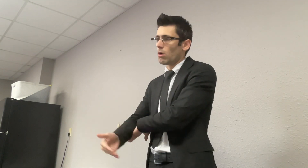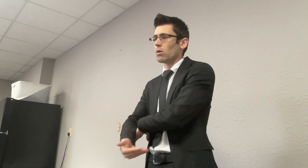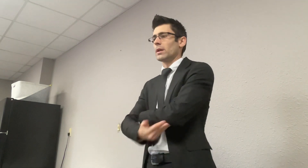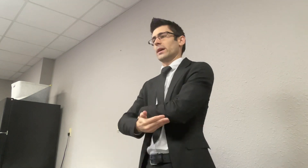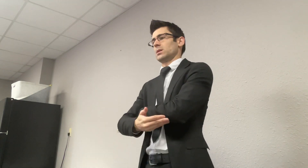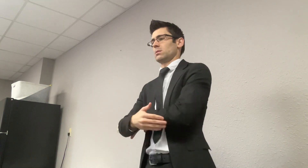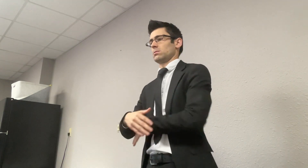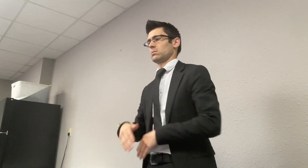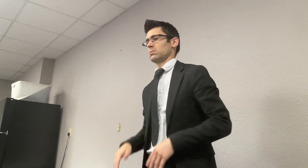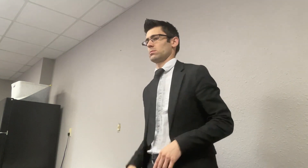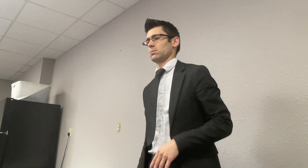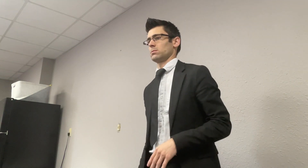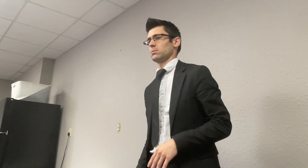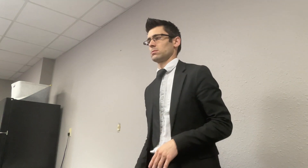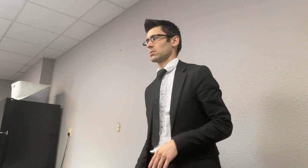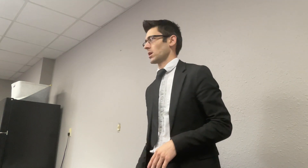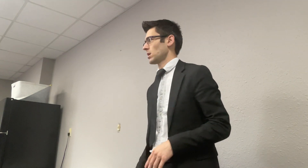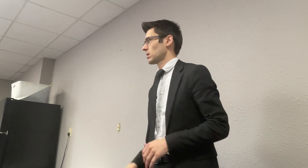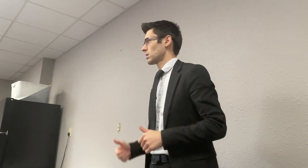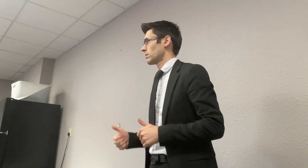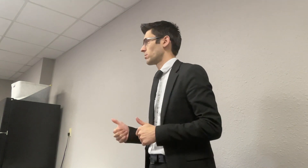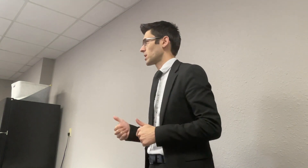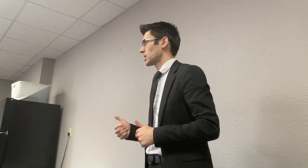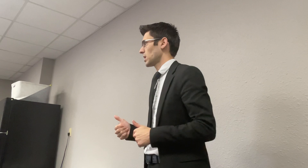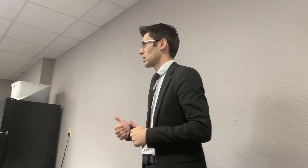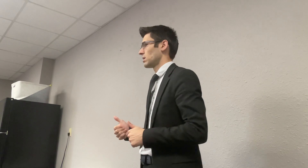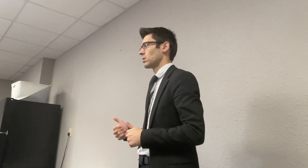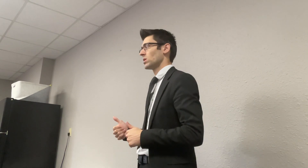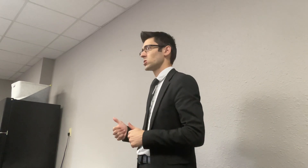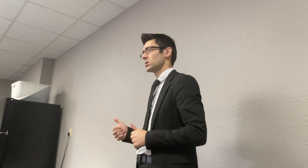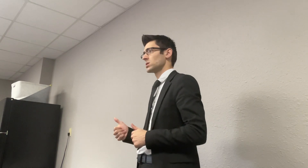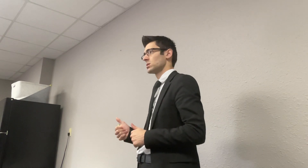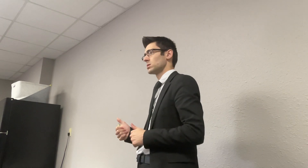all night. Okay? Everybody got that? Any questions?